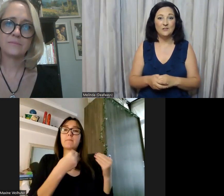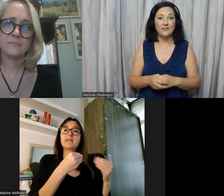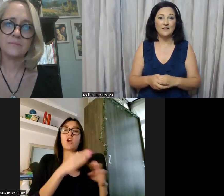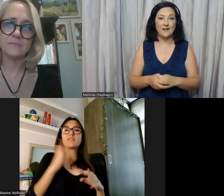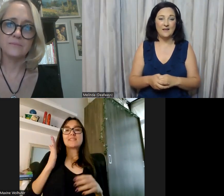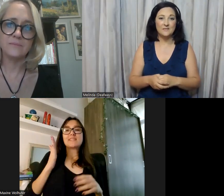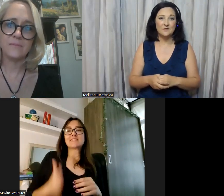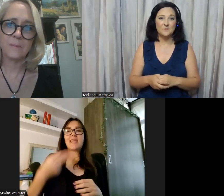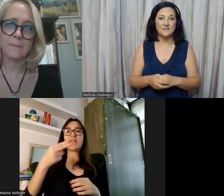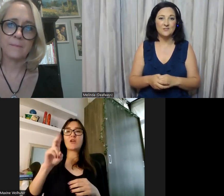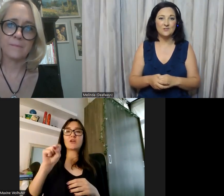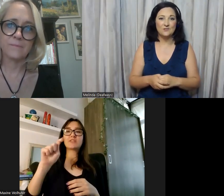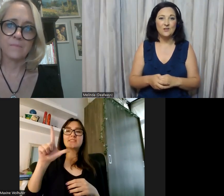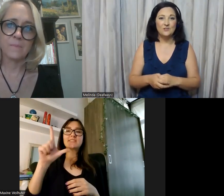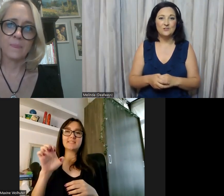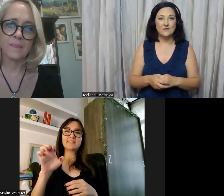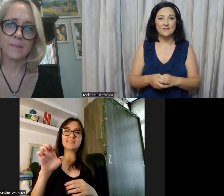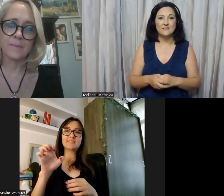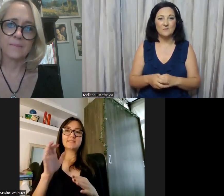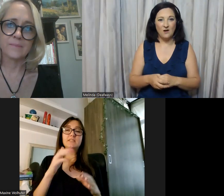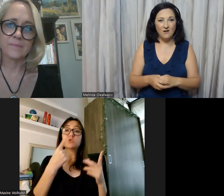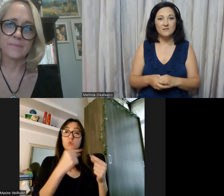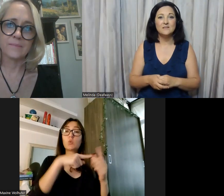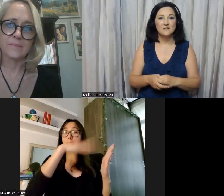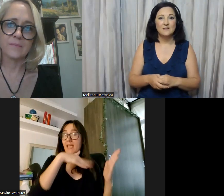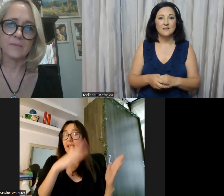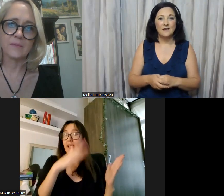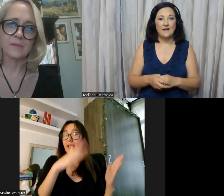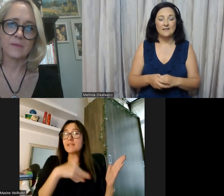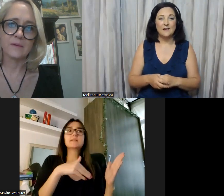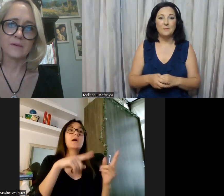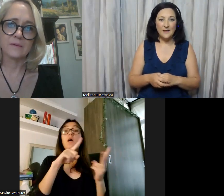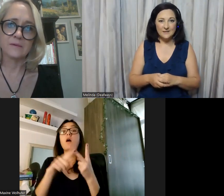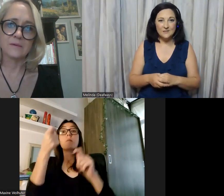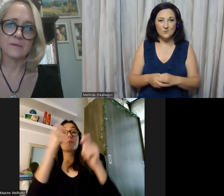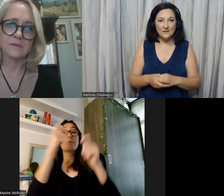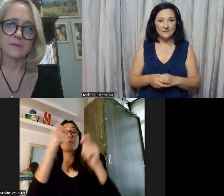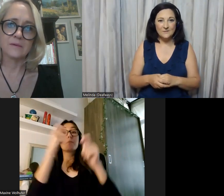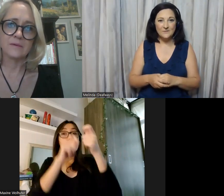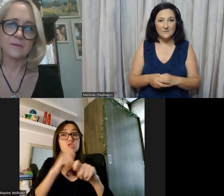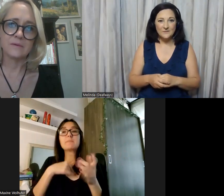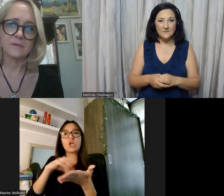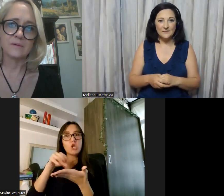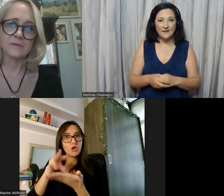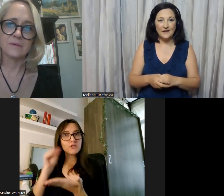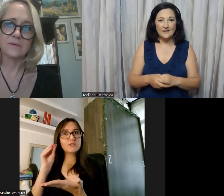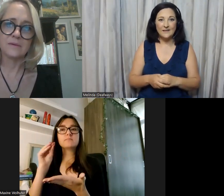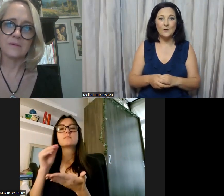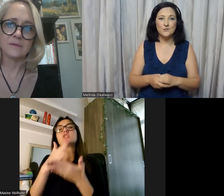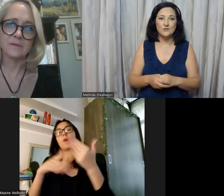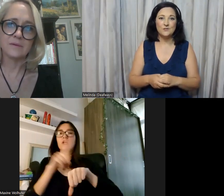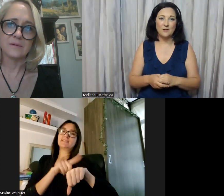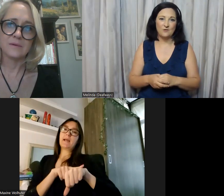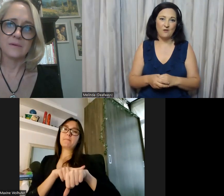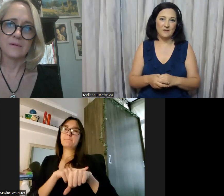I'm still looking, I am still busy to doing some art, and I paint as well. And